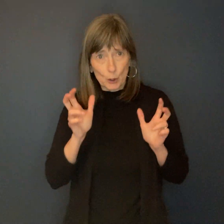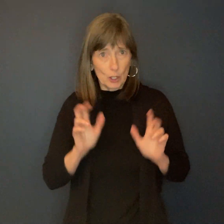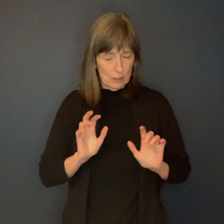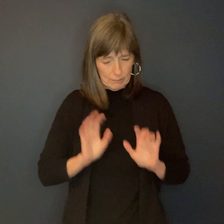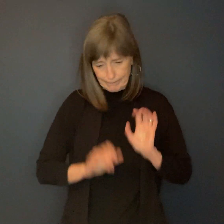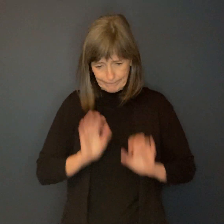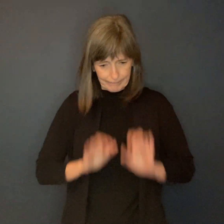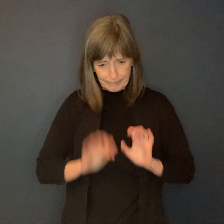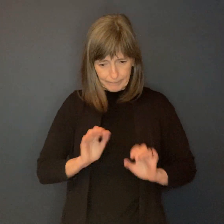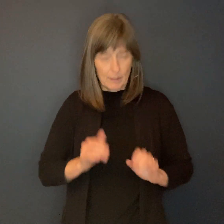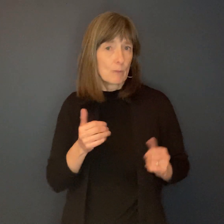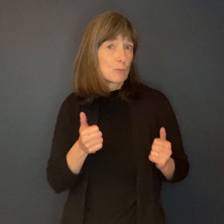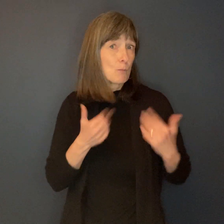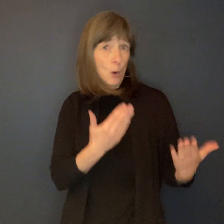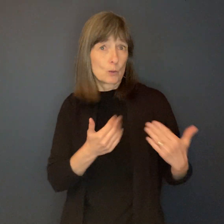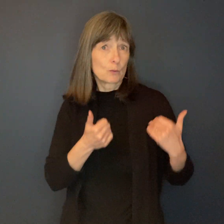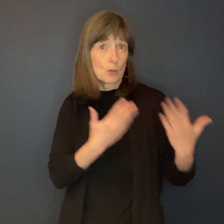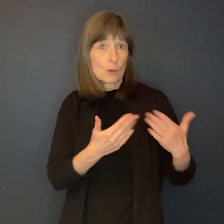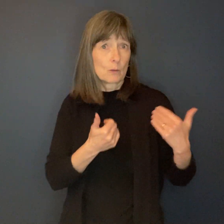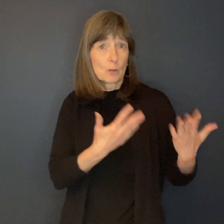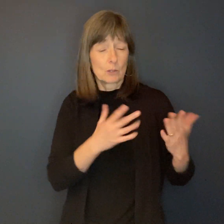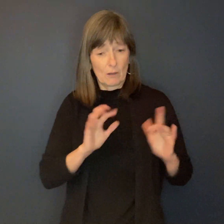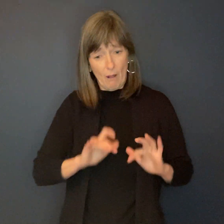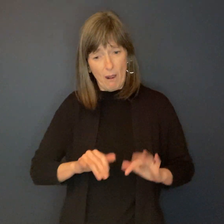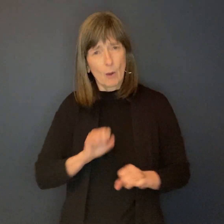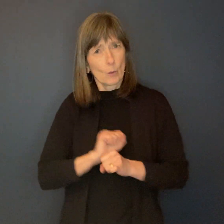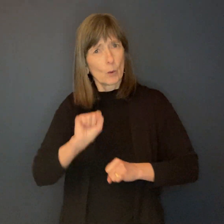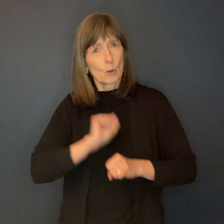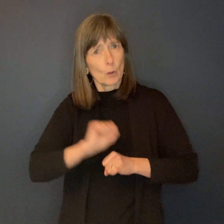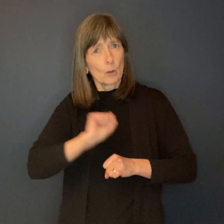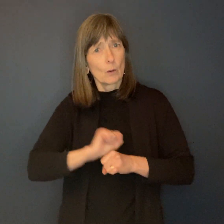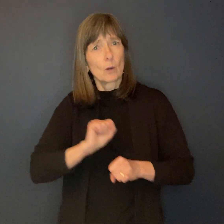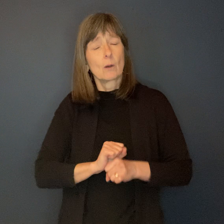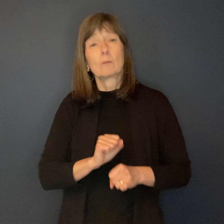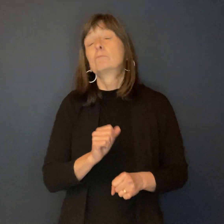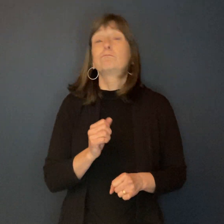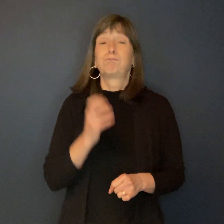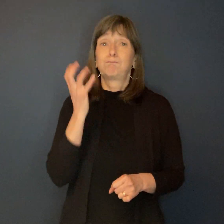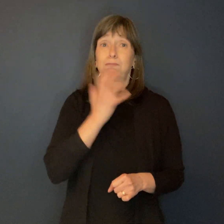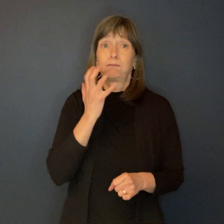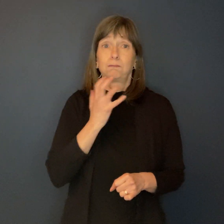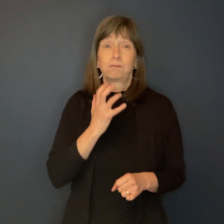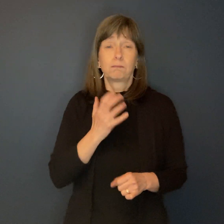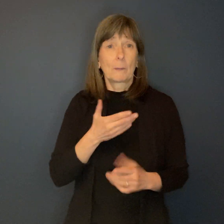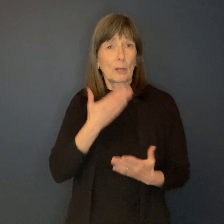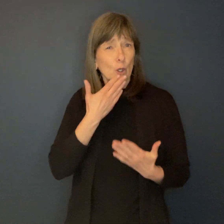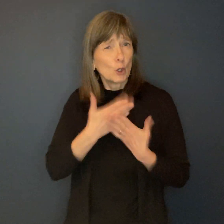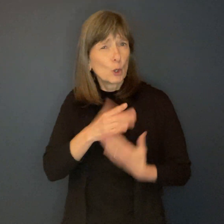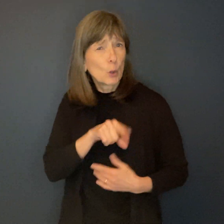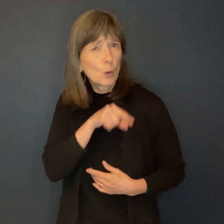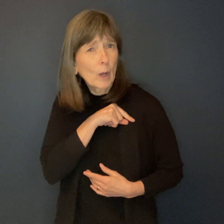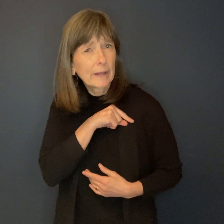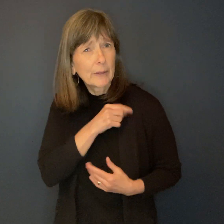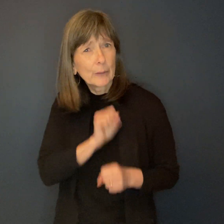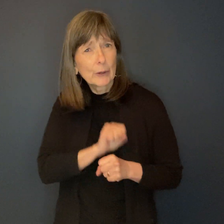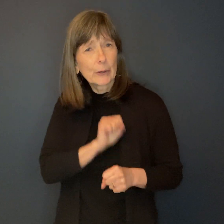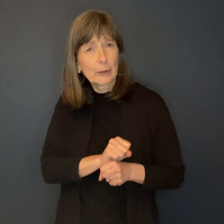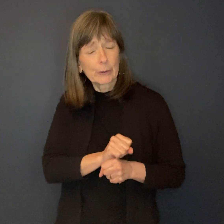doing proposals and all this sort of stuff. Like the enormity of the work and the quality of the work by the leaders within